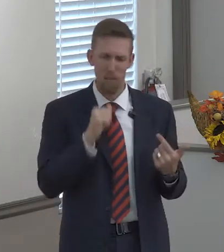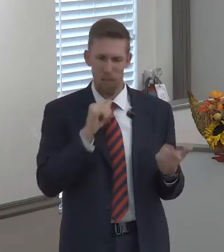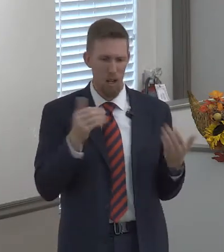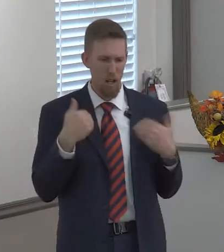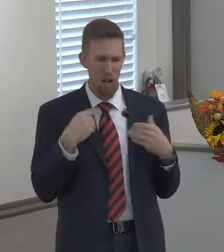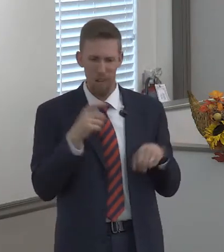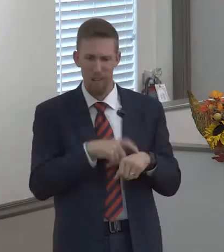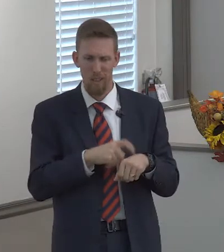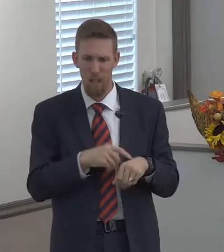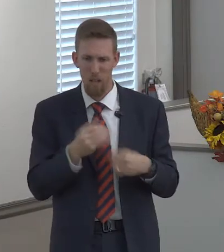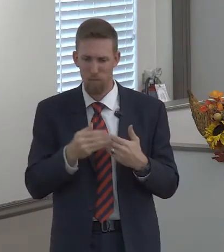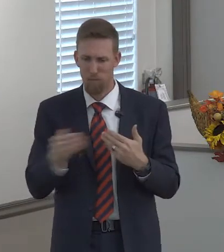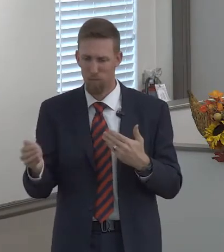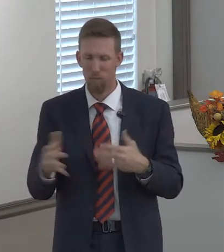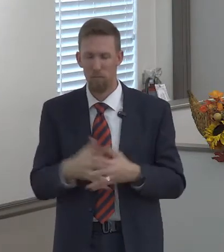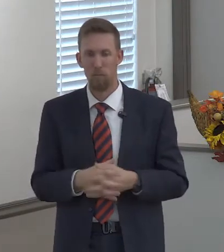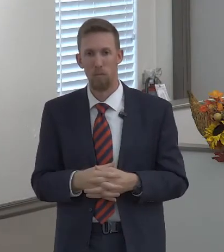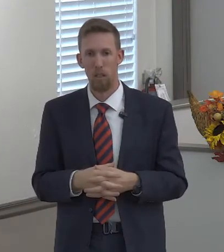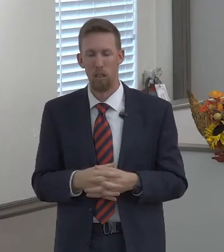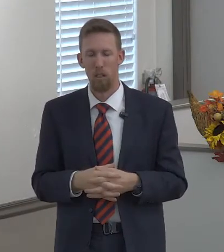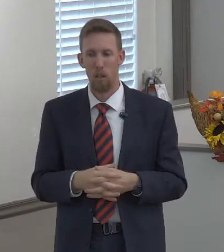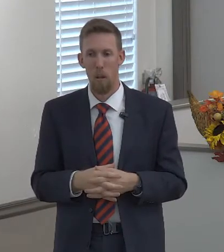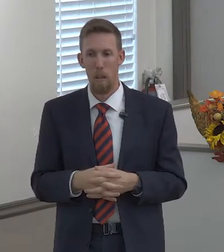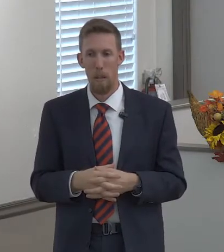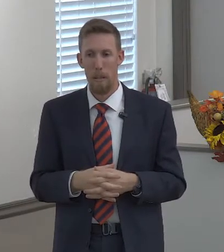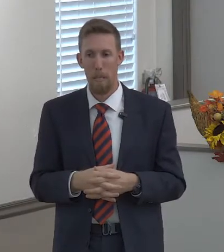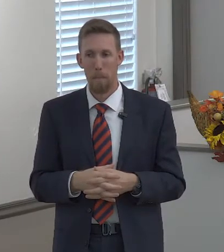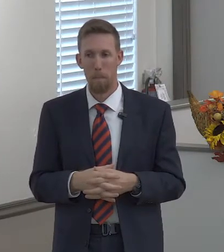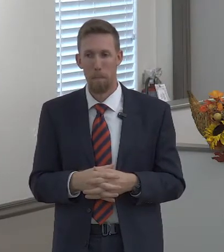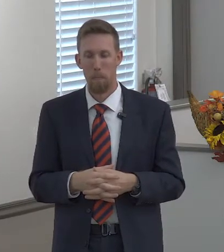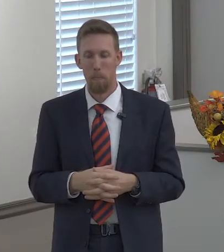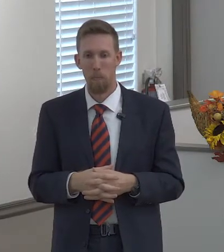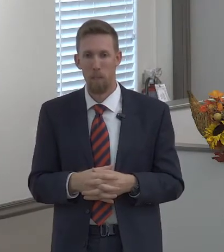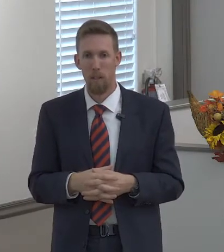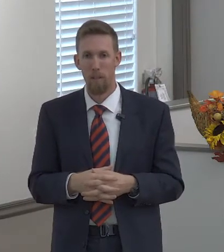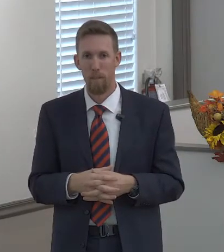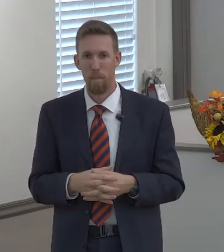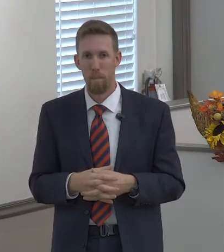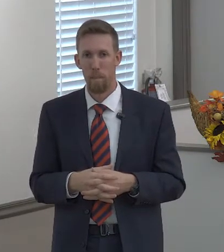I want to thank God. I hope you come because you want to